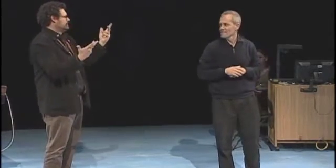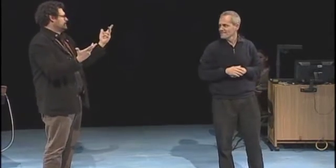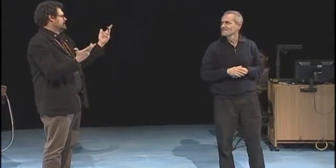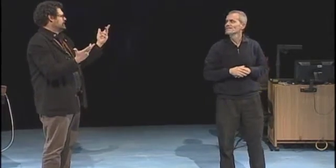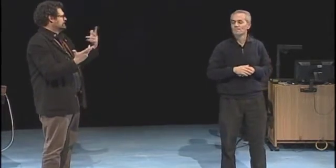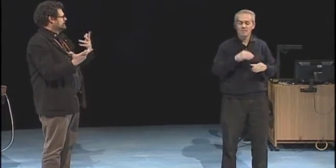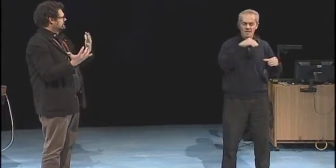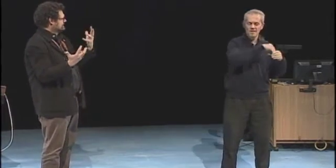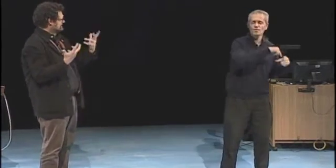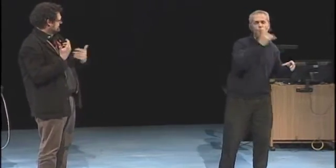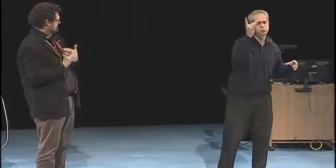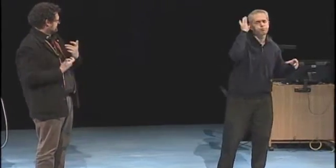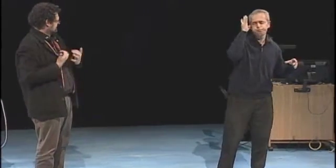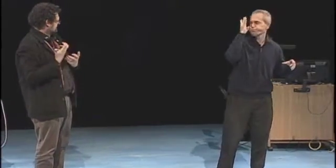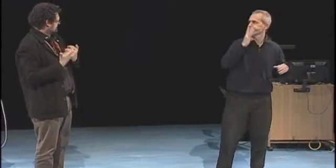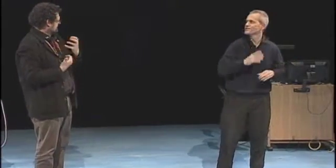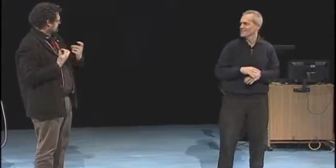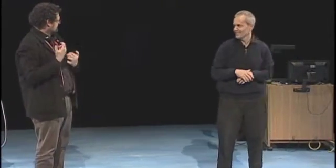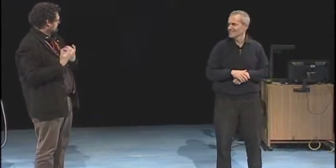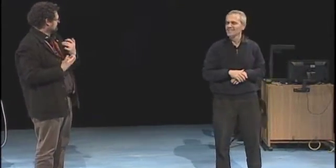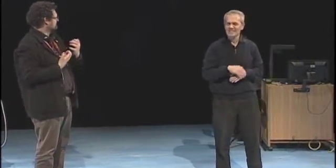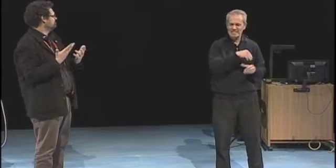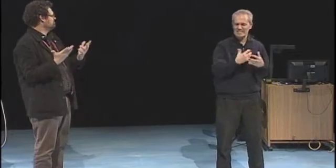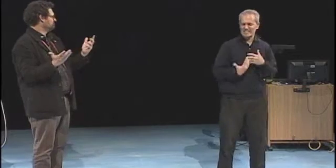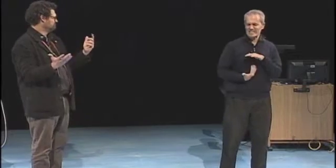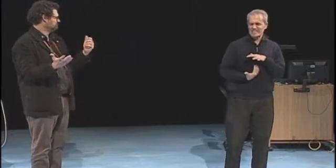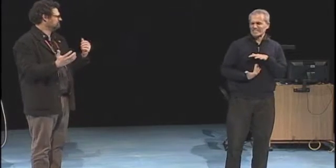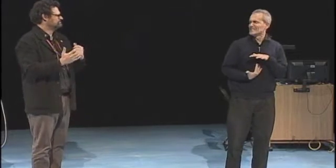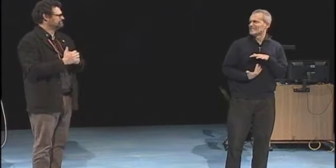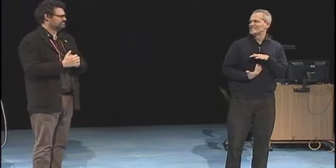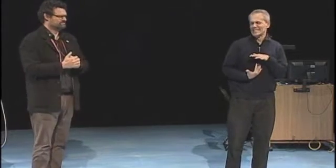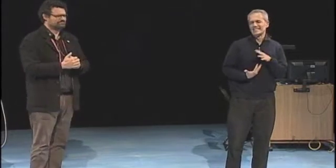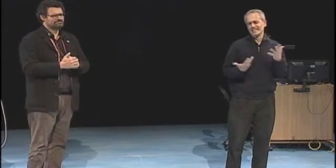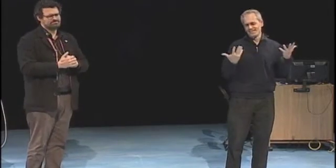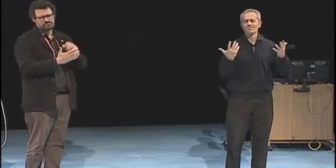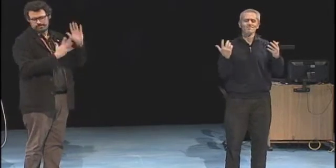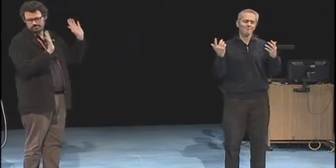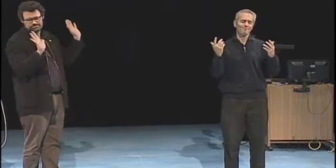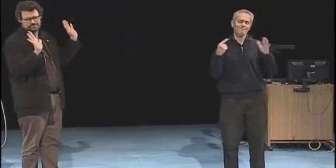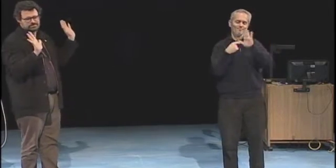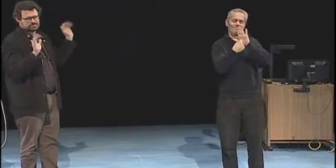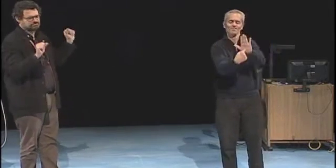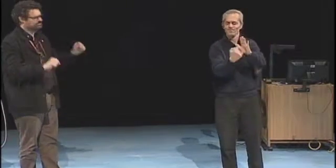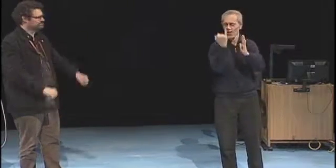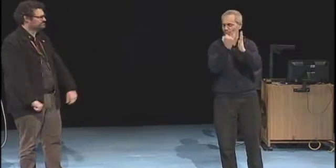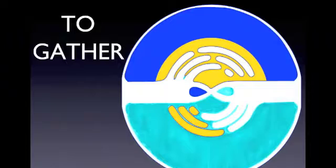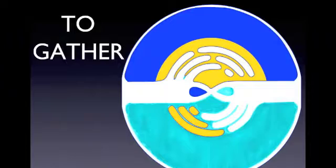in our everyday lives. But then once you look deeper and look inside, you see the anguish.